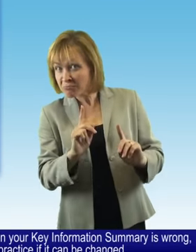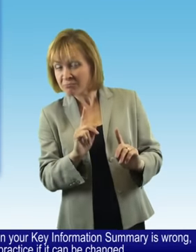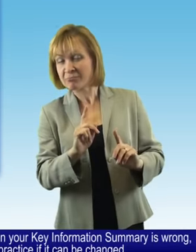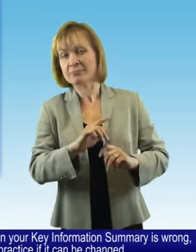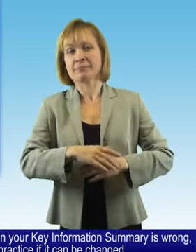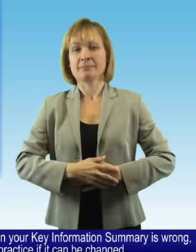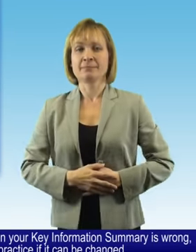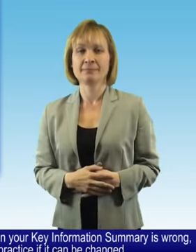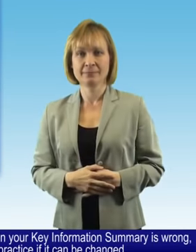changed.